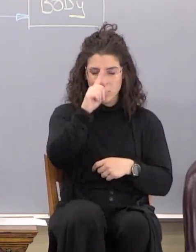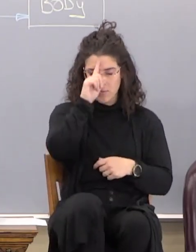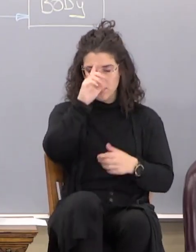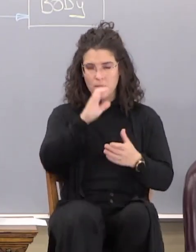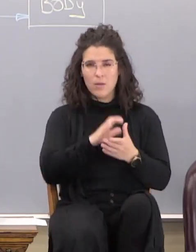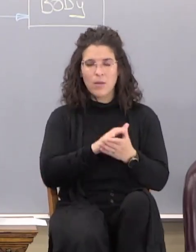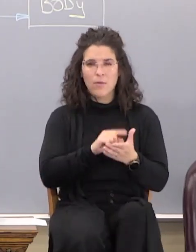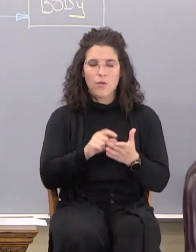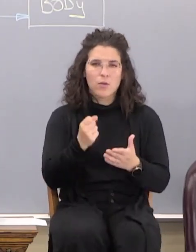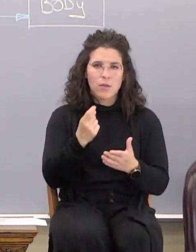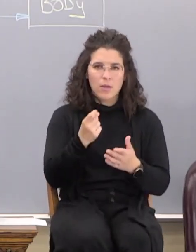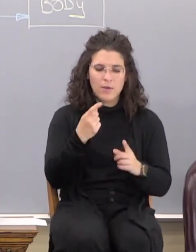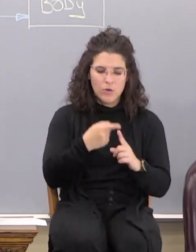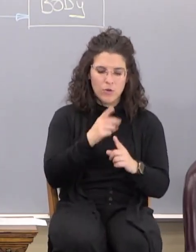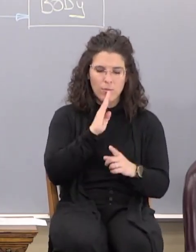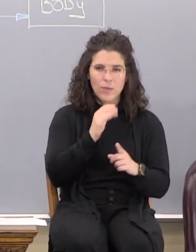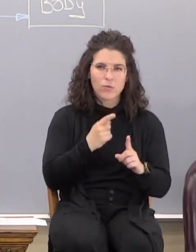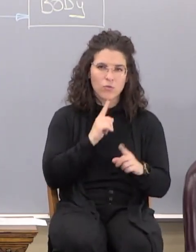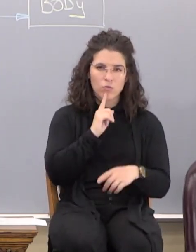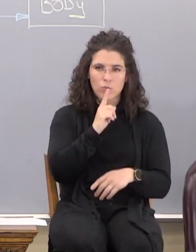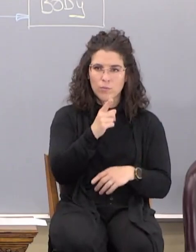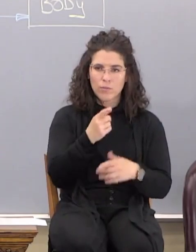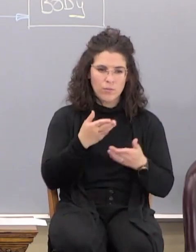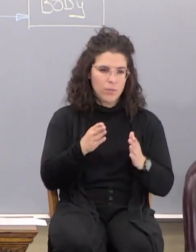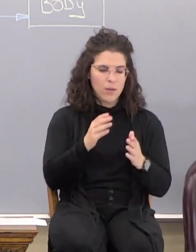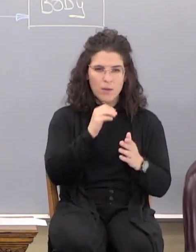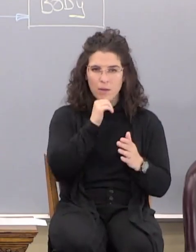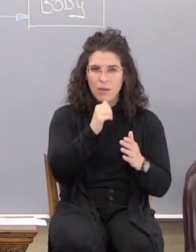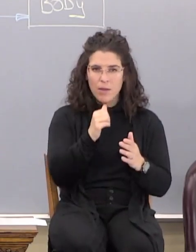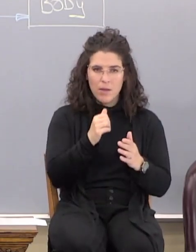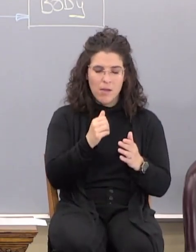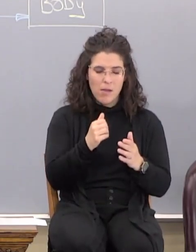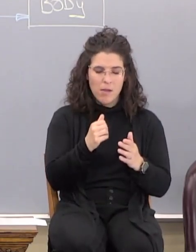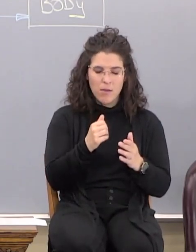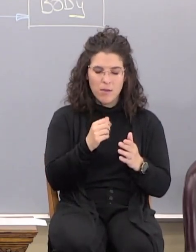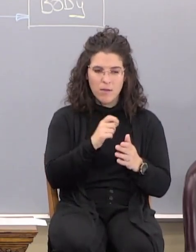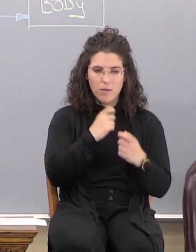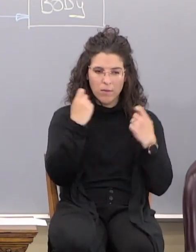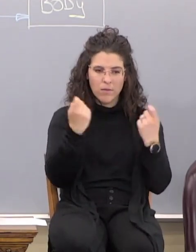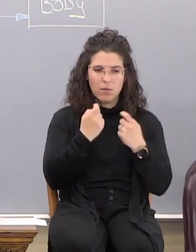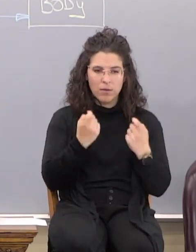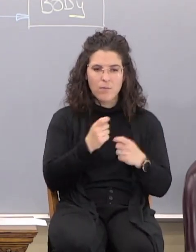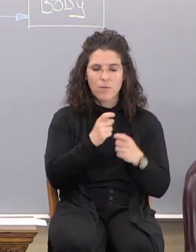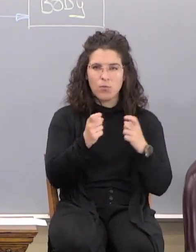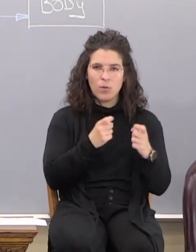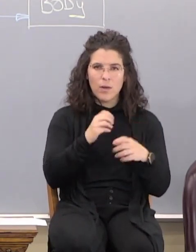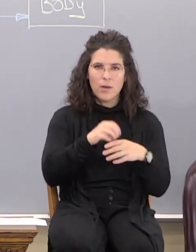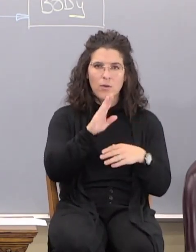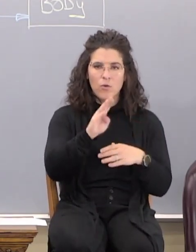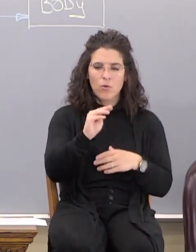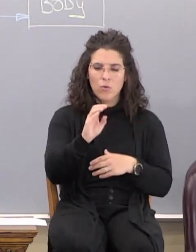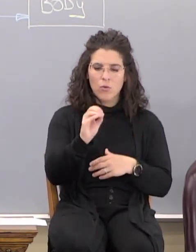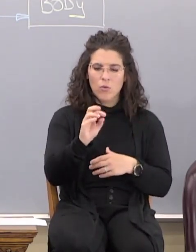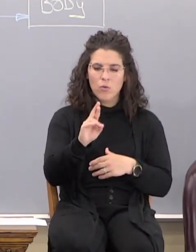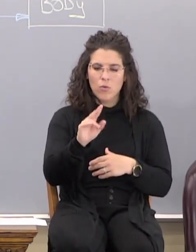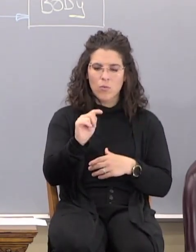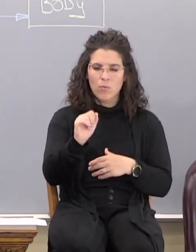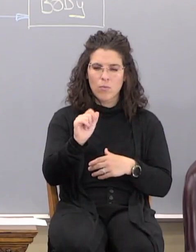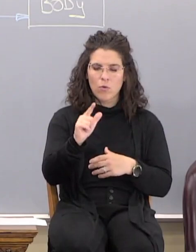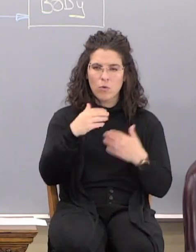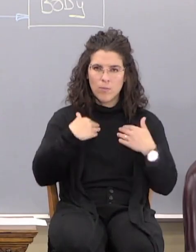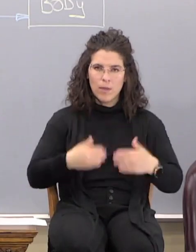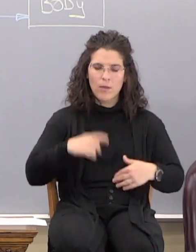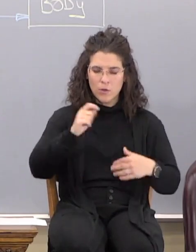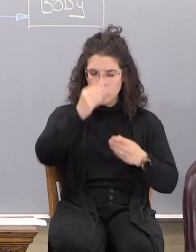11 is true, let not conduct yourself this way. Let not sin, therefore, reign in your mortal bodies, that you should obey